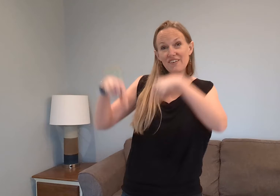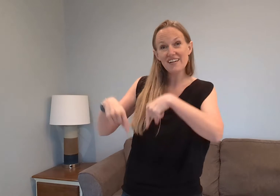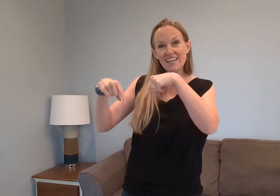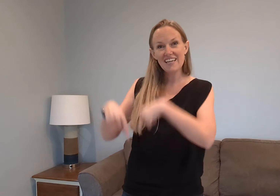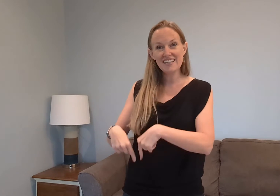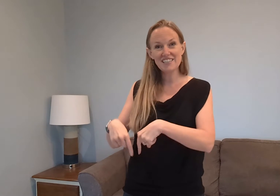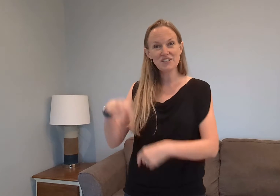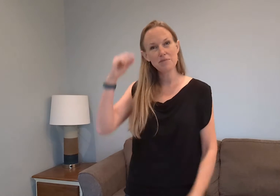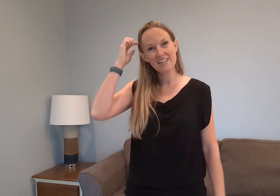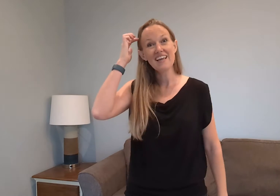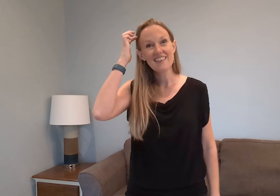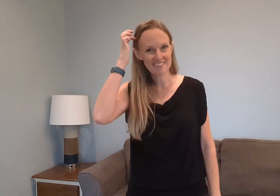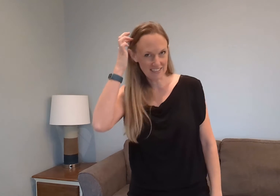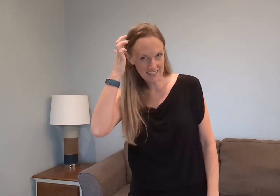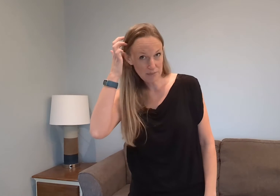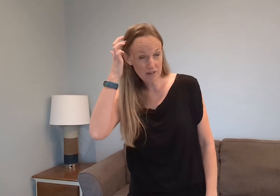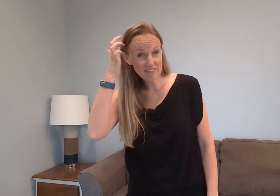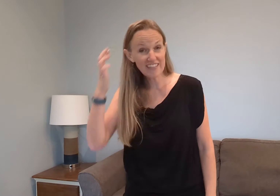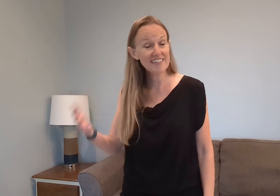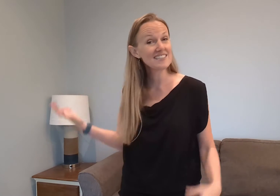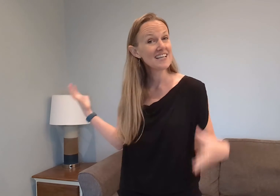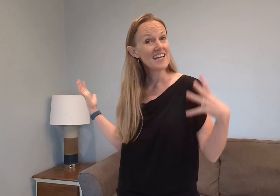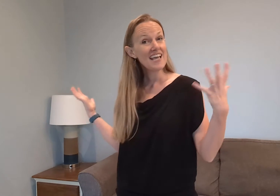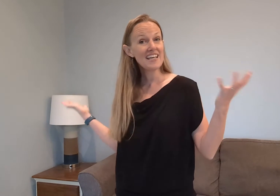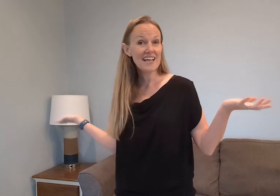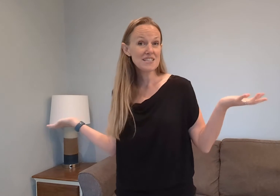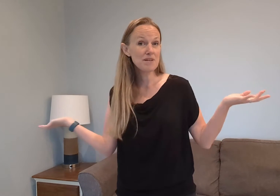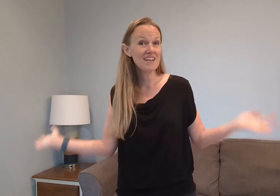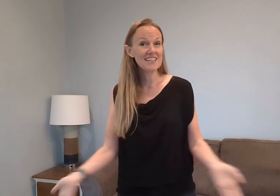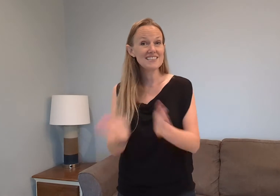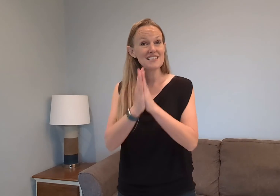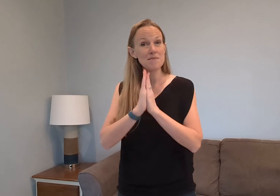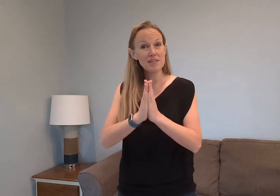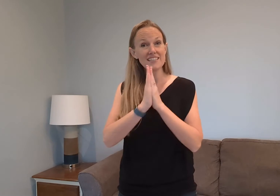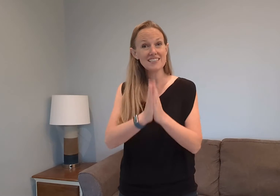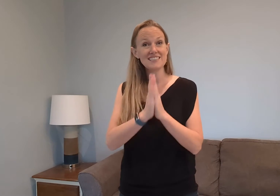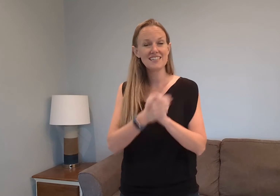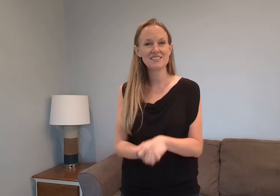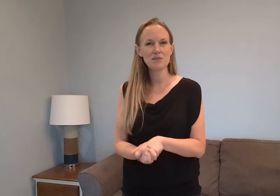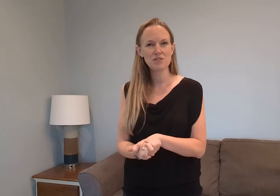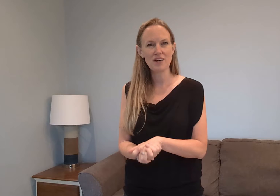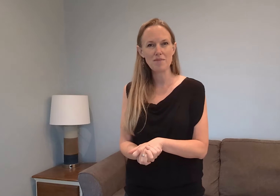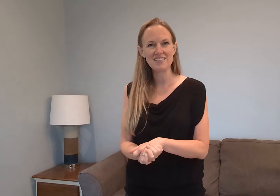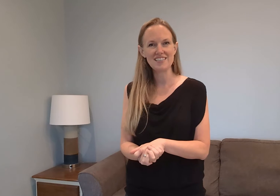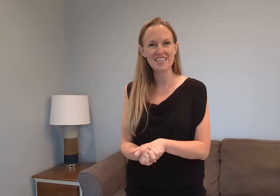video, in the description, there's a link to print off the lyrics. And last but not least, please consider subscribing to the